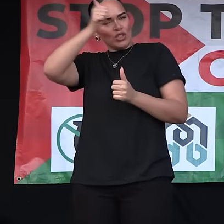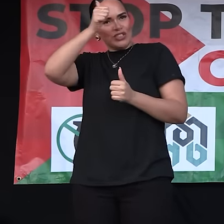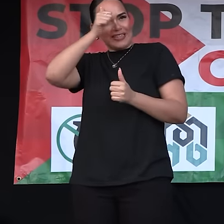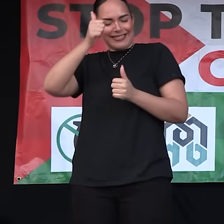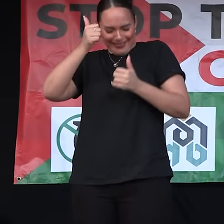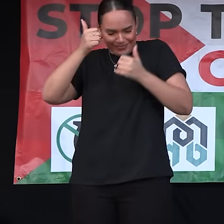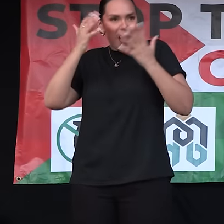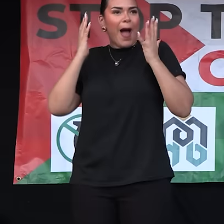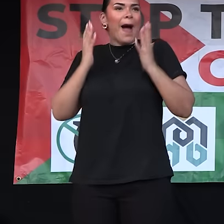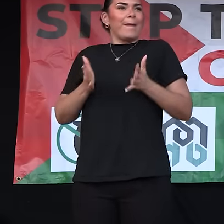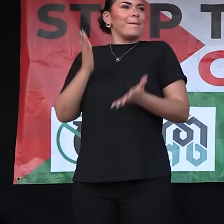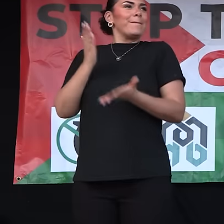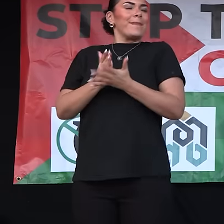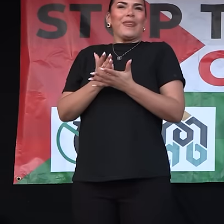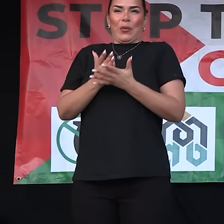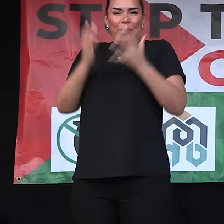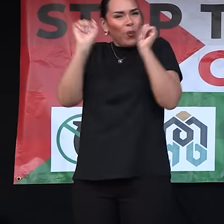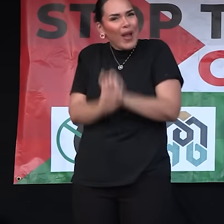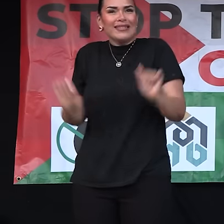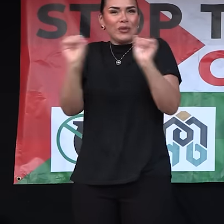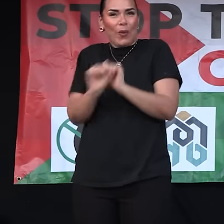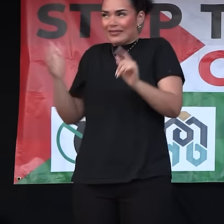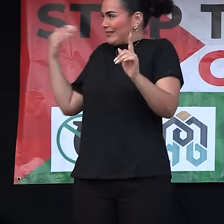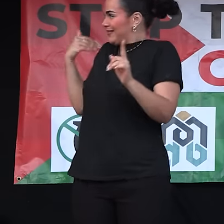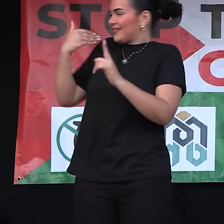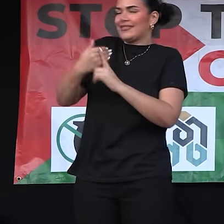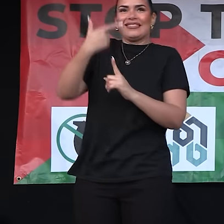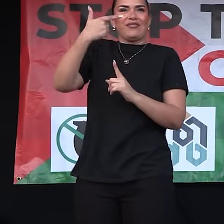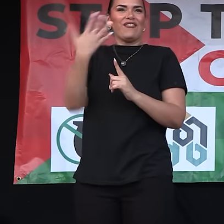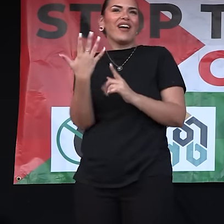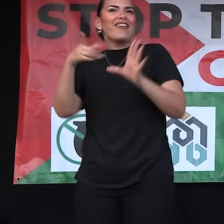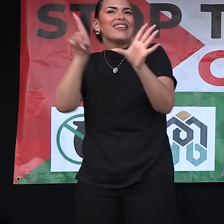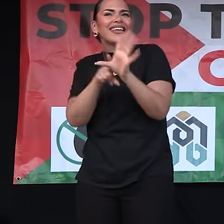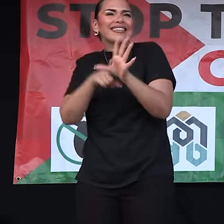been waiting for 75 years.